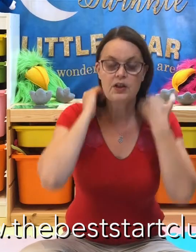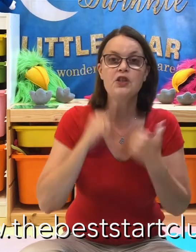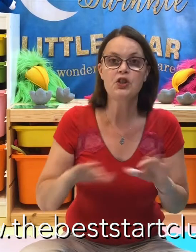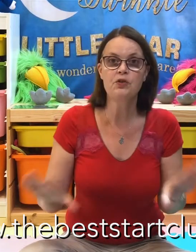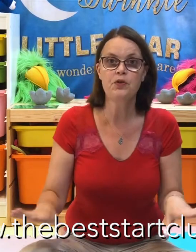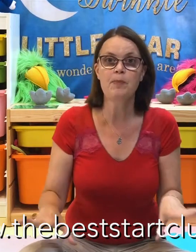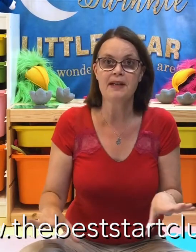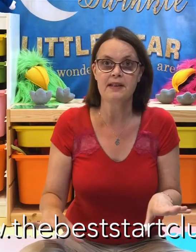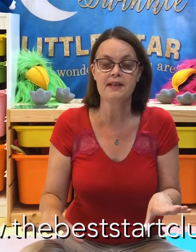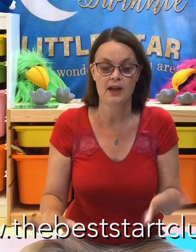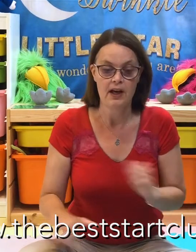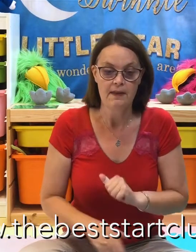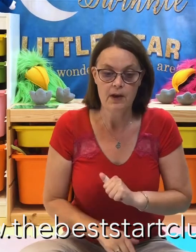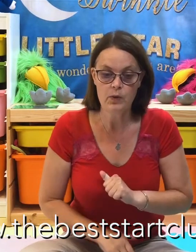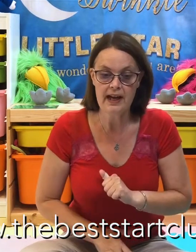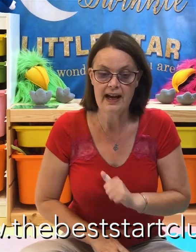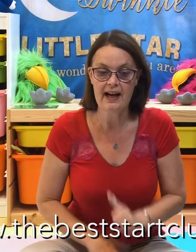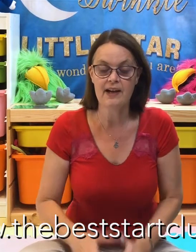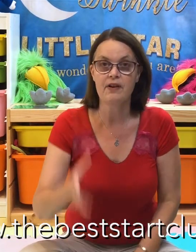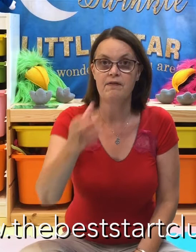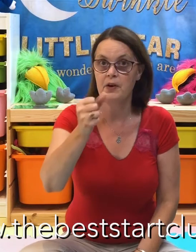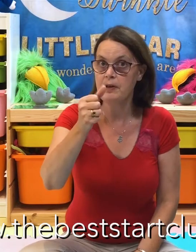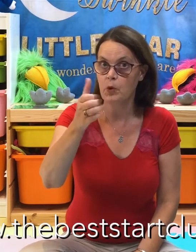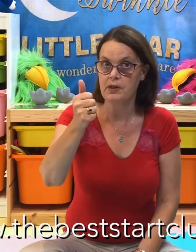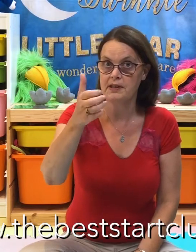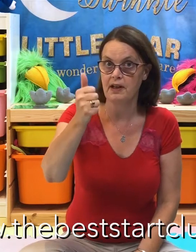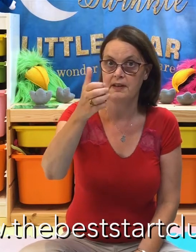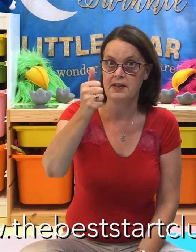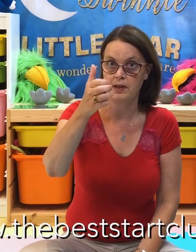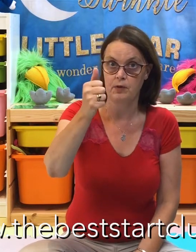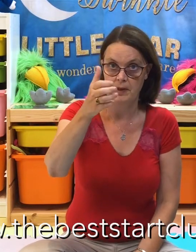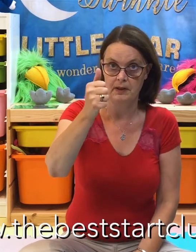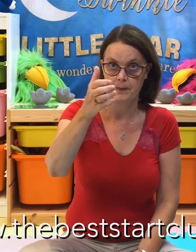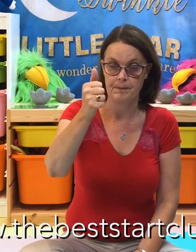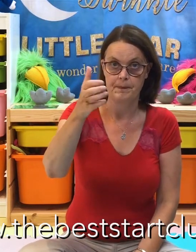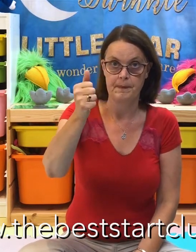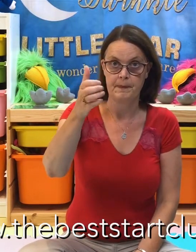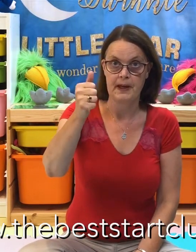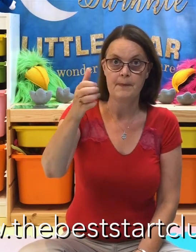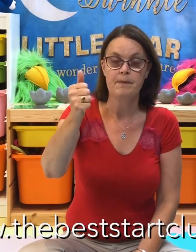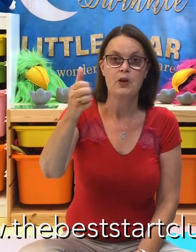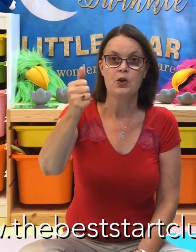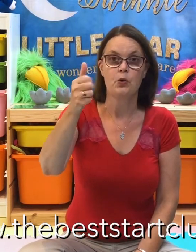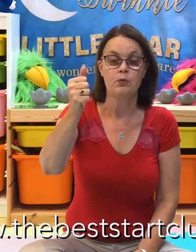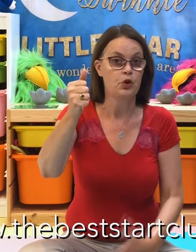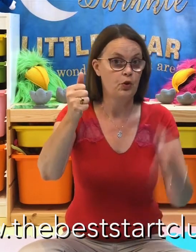there's just a few basics. Then we have a very important sign, the sign for milk. Yeah, so you show